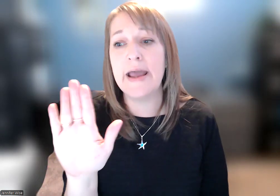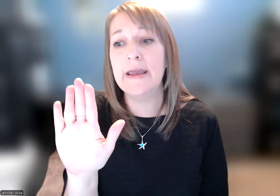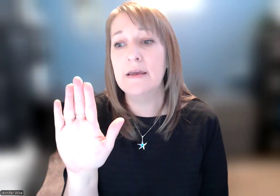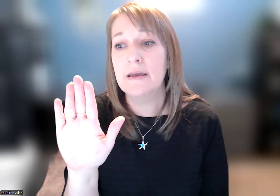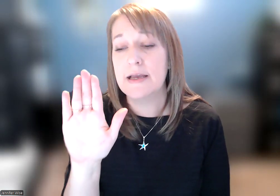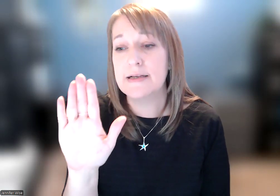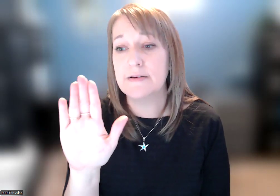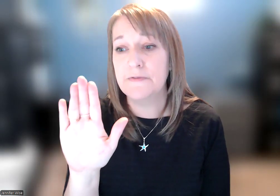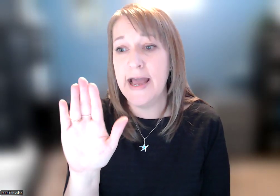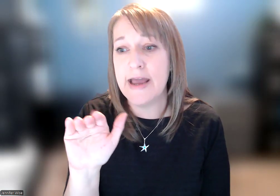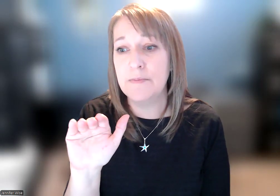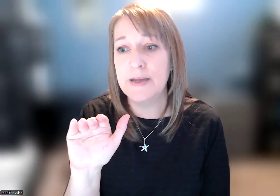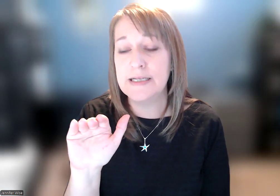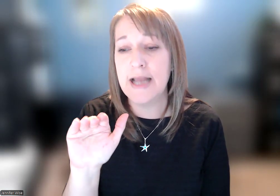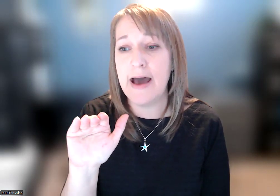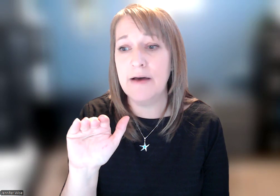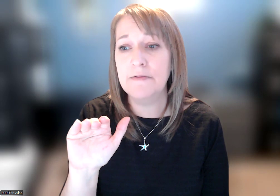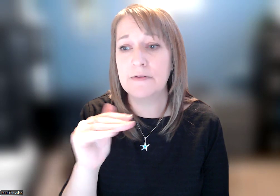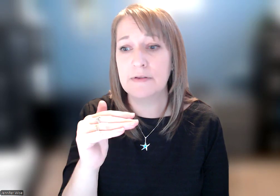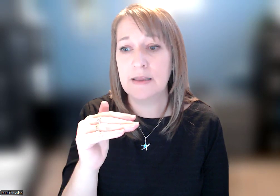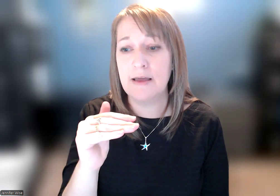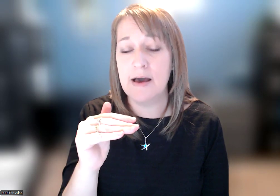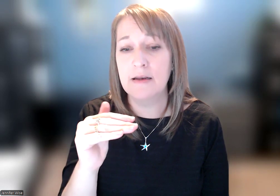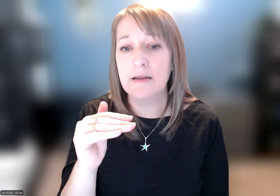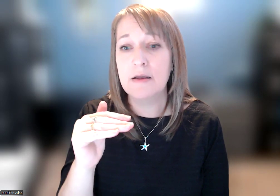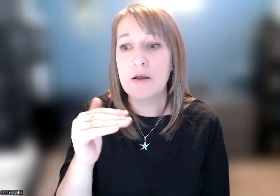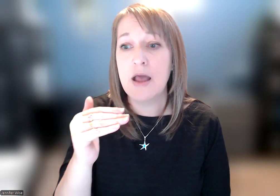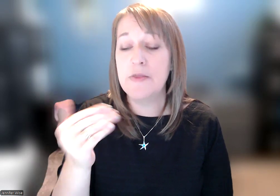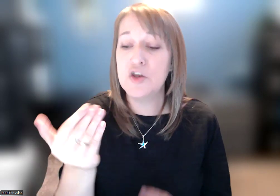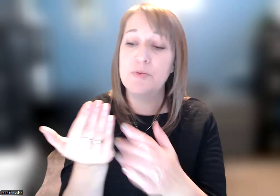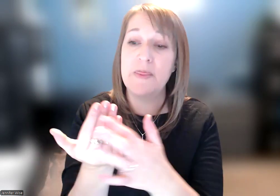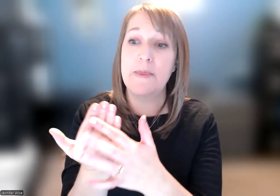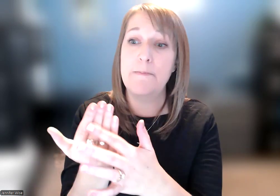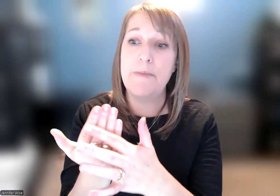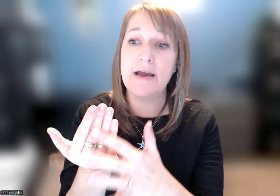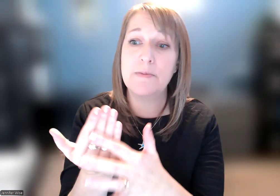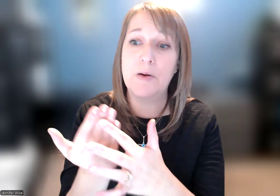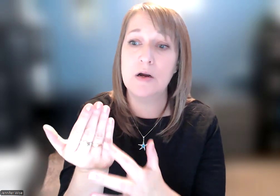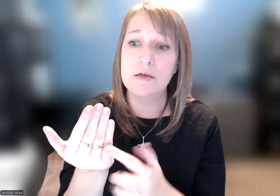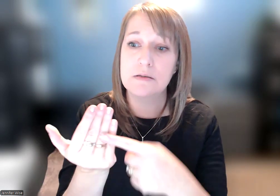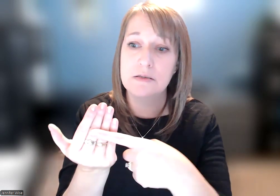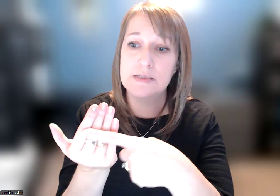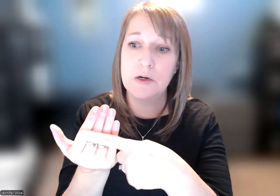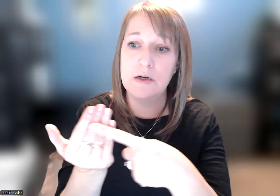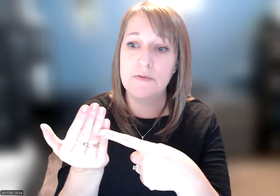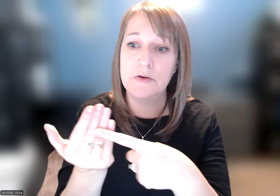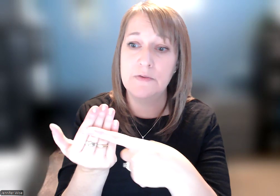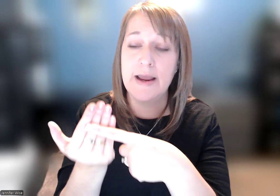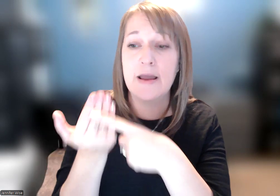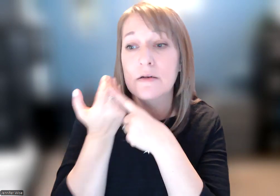Shy is a flat hand bent in half, like that. And then you put the back part, this part of your hand